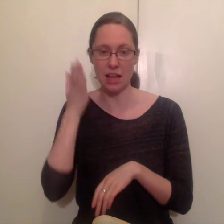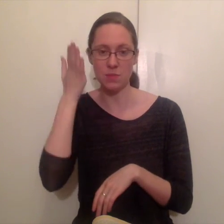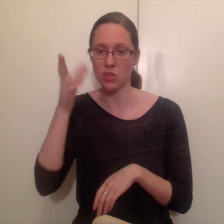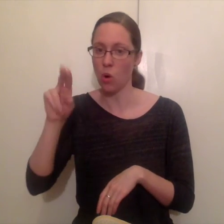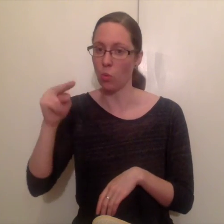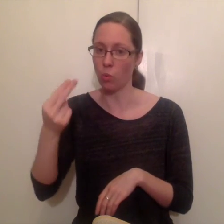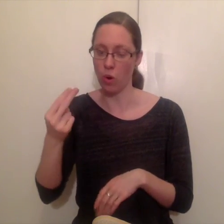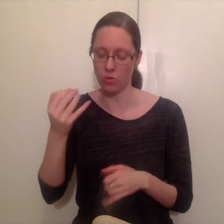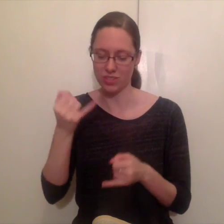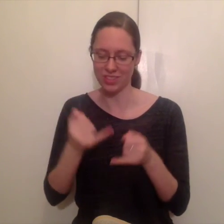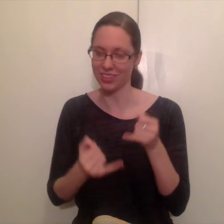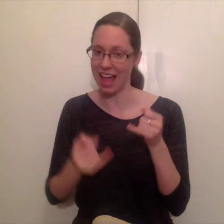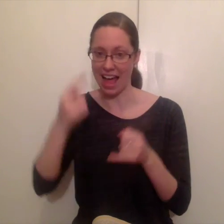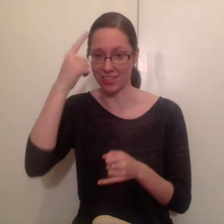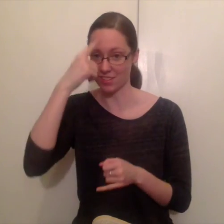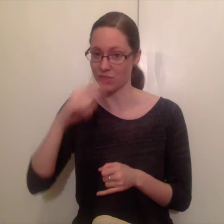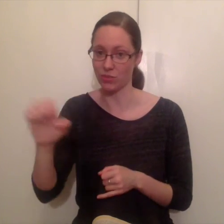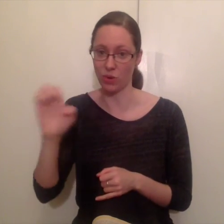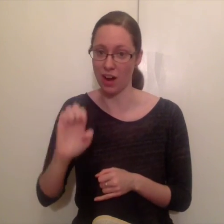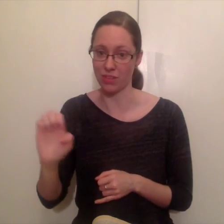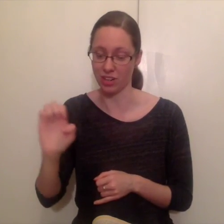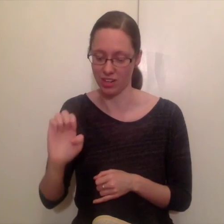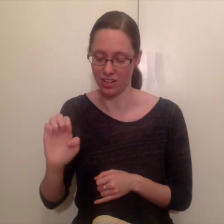times won't last forever."